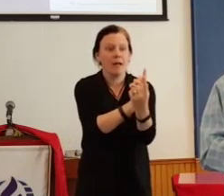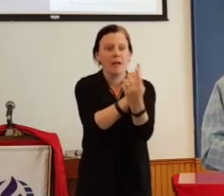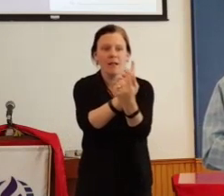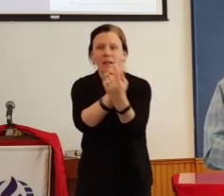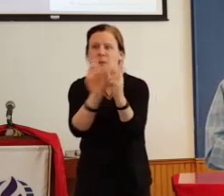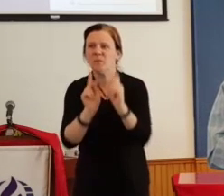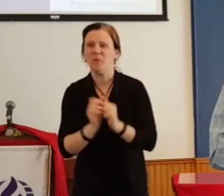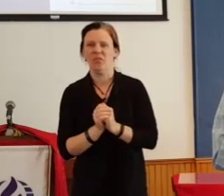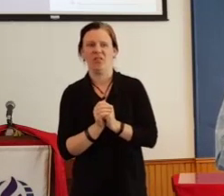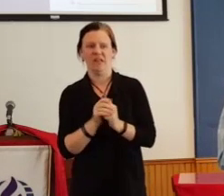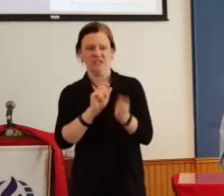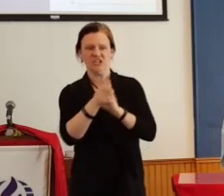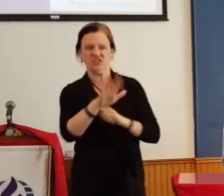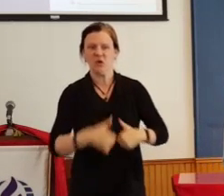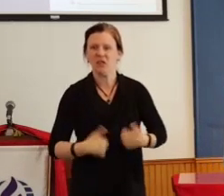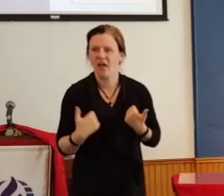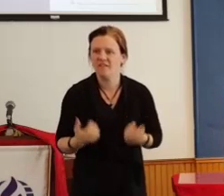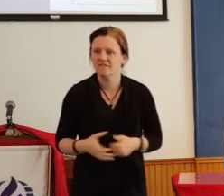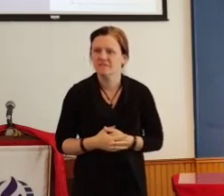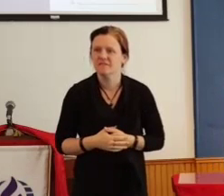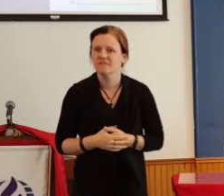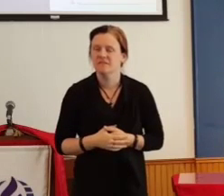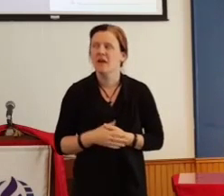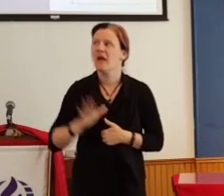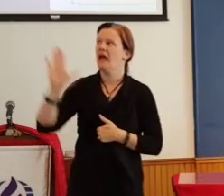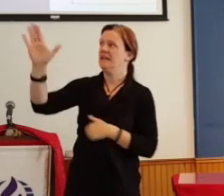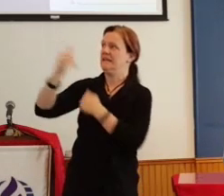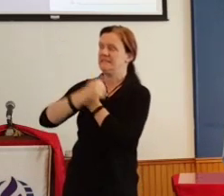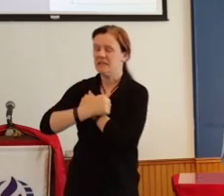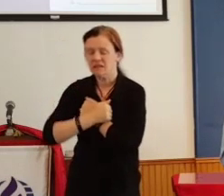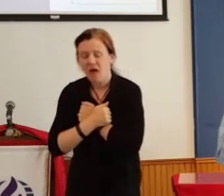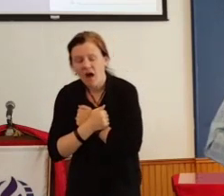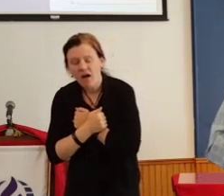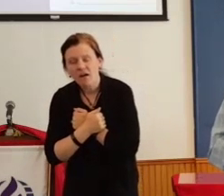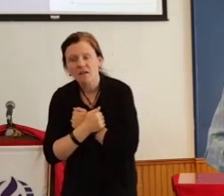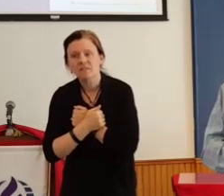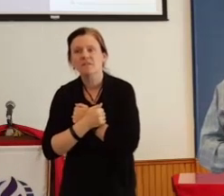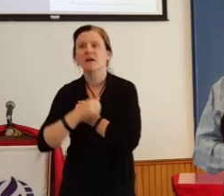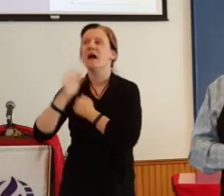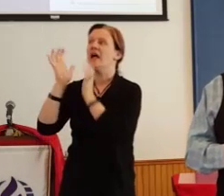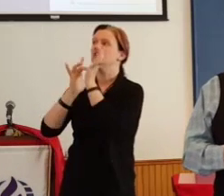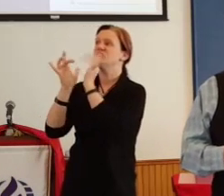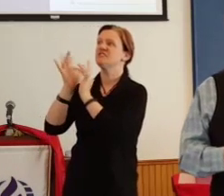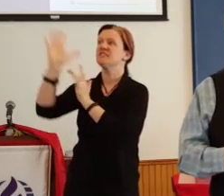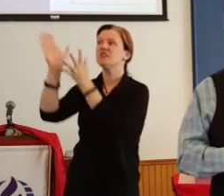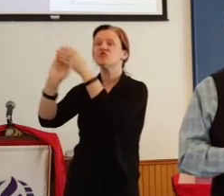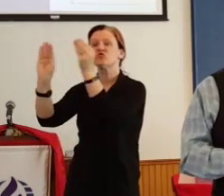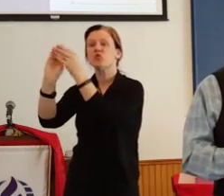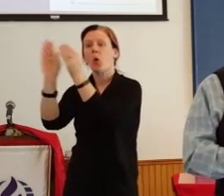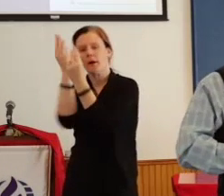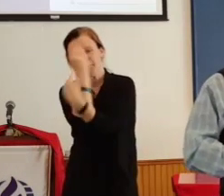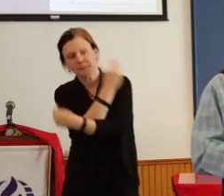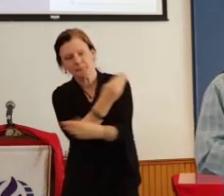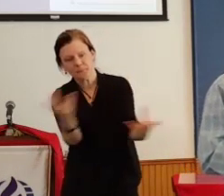And we will find that we will be able to share God's love and Jesus' gospel. Now, normally,